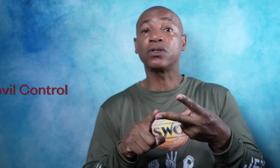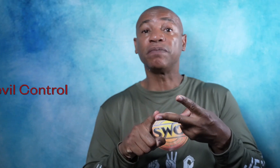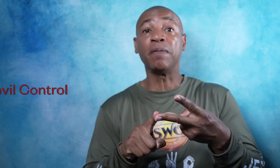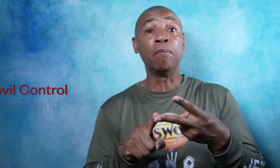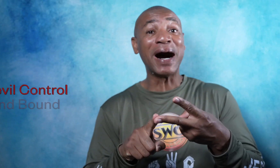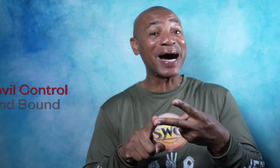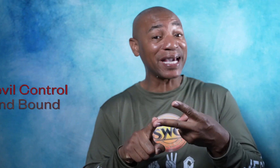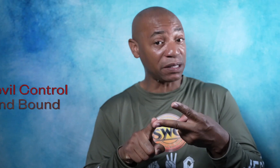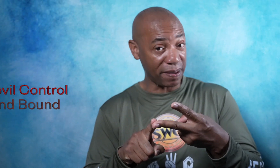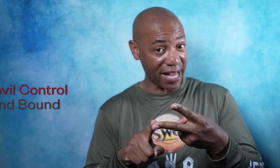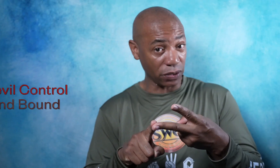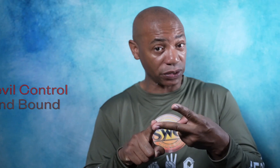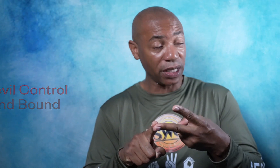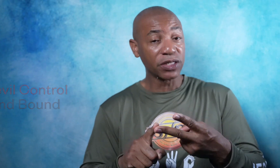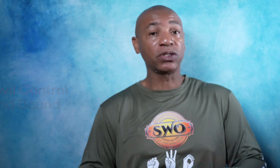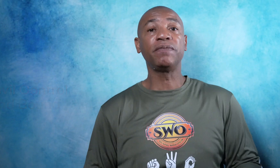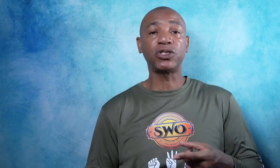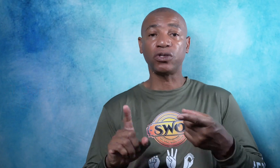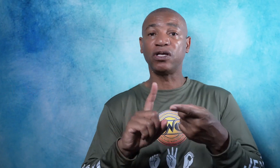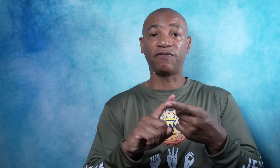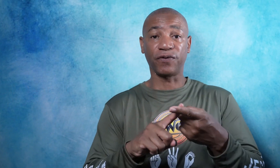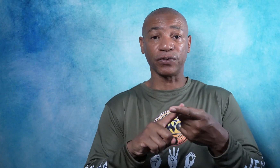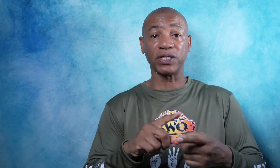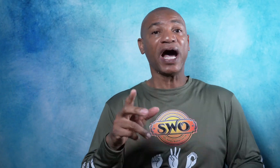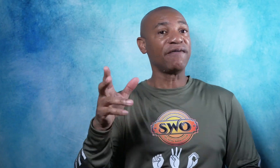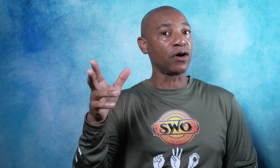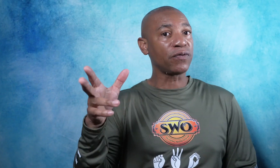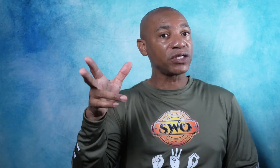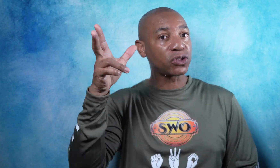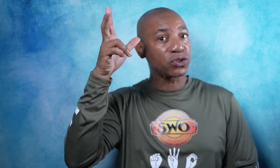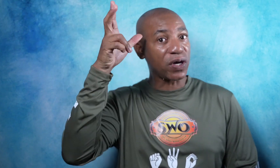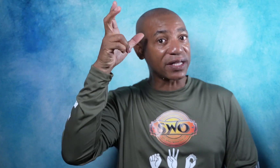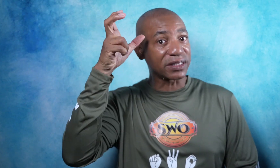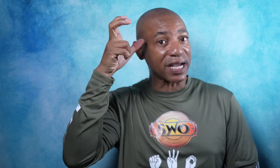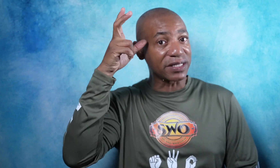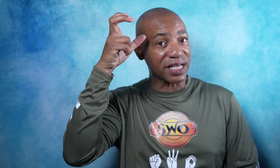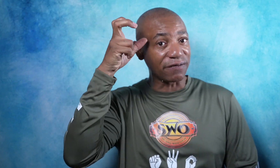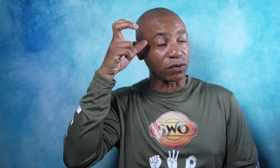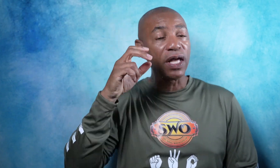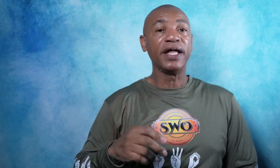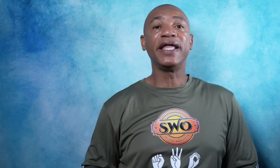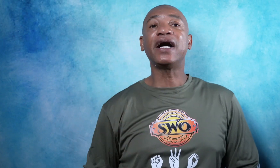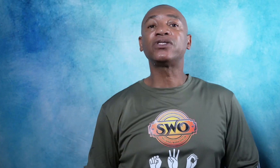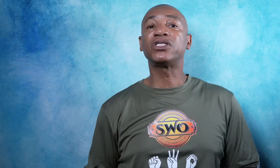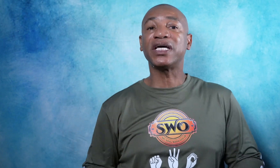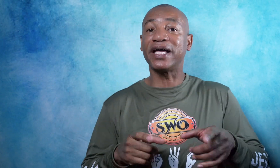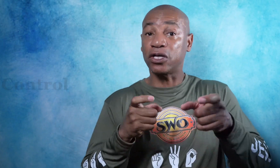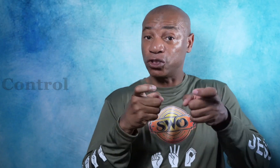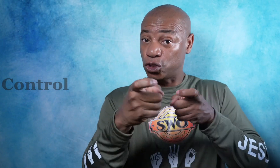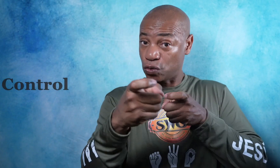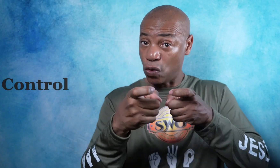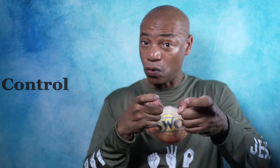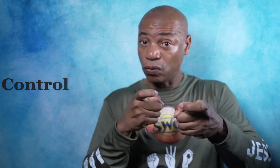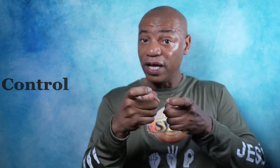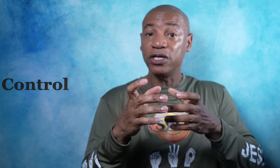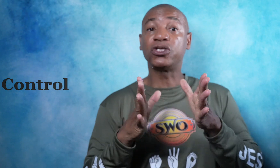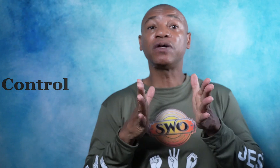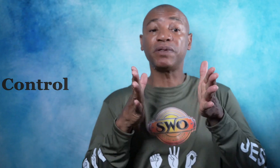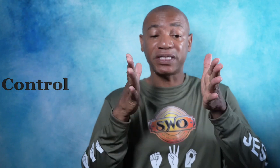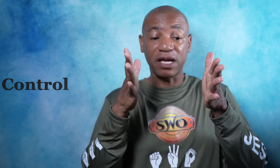to be mind bound. So let me show you the first. I've already showed you how to sign devil. Now to sign control, you simply take